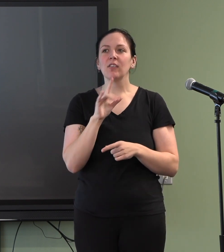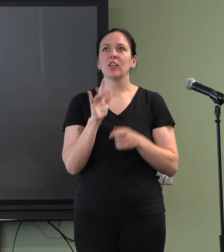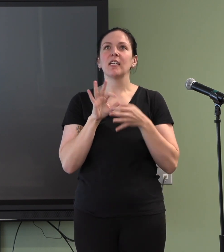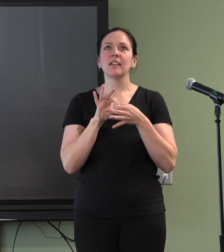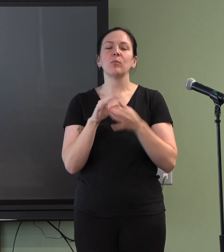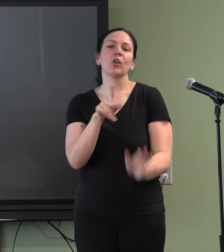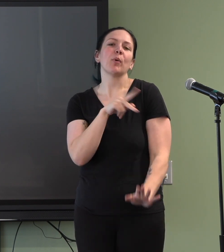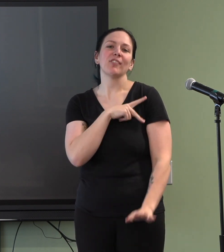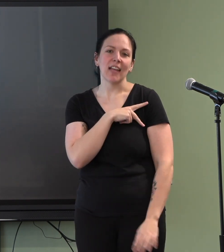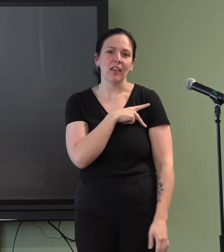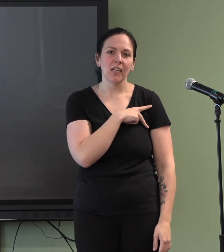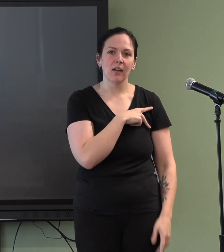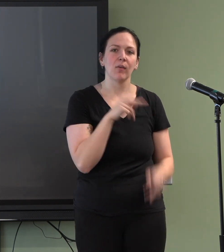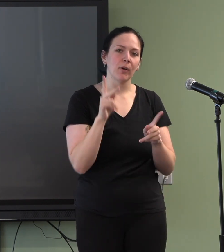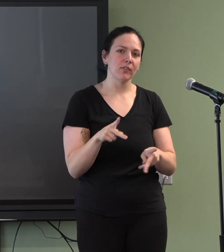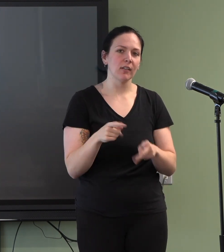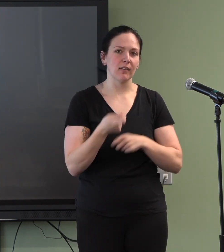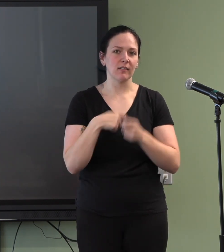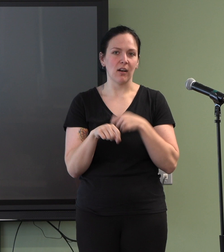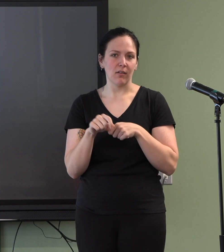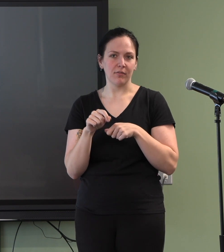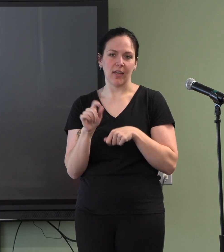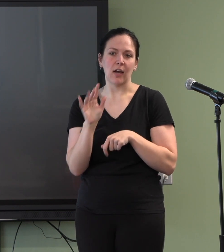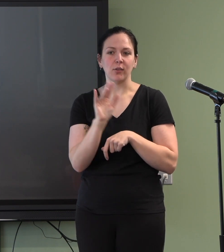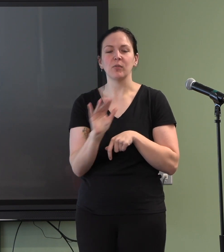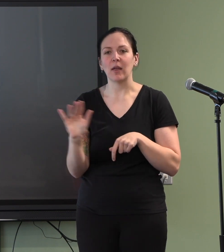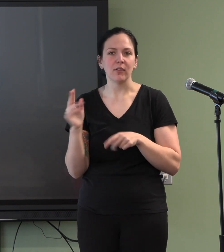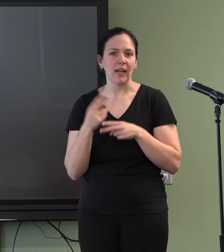They're connected more to the personality of a person instead of like how you spell their name.